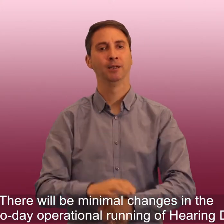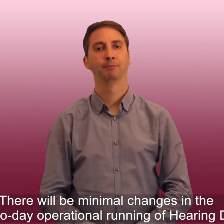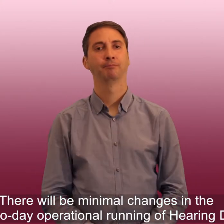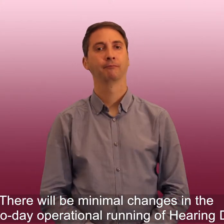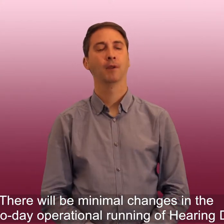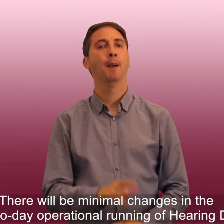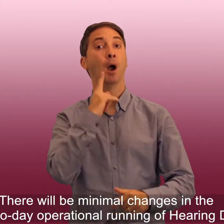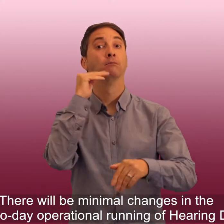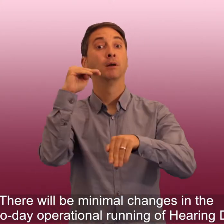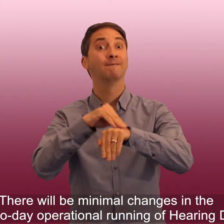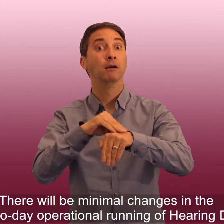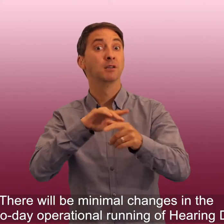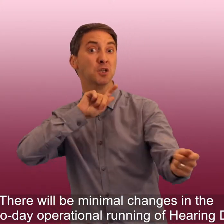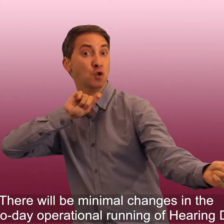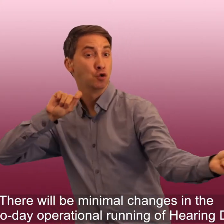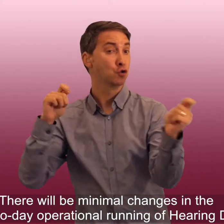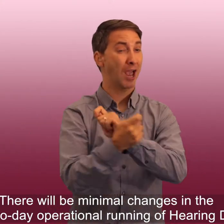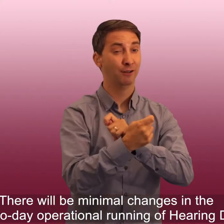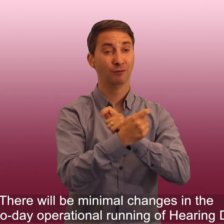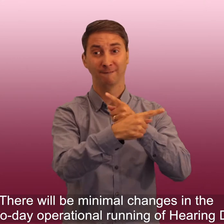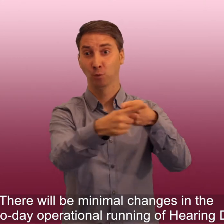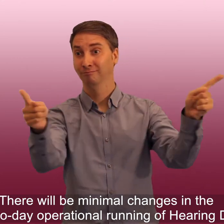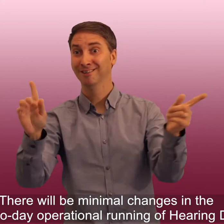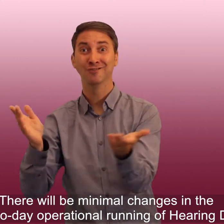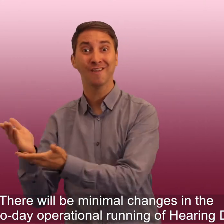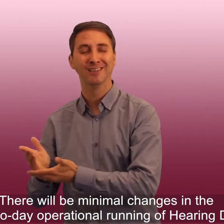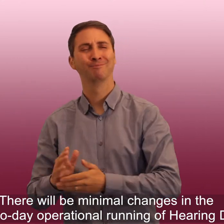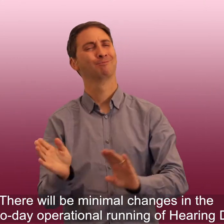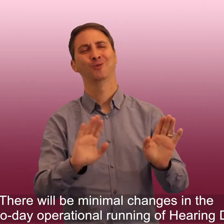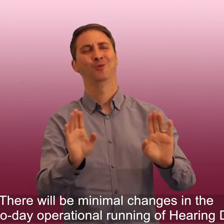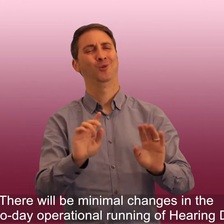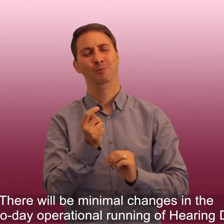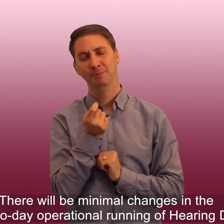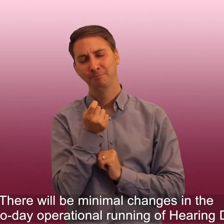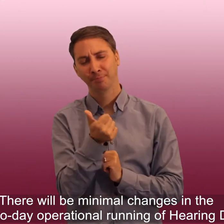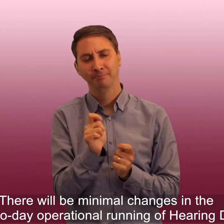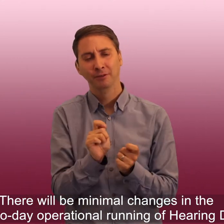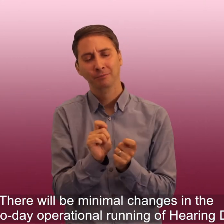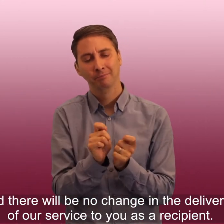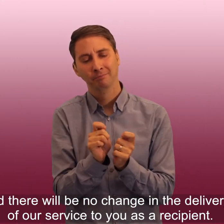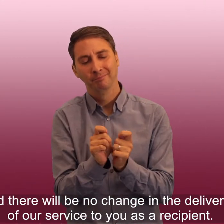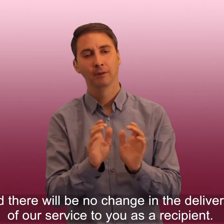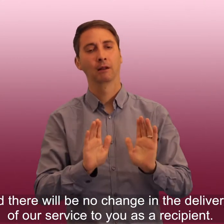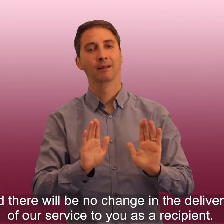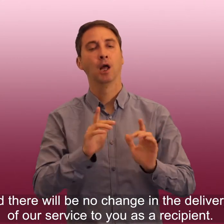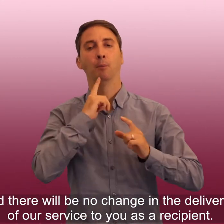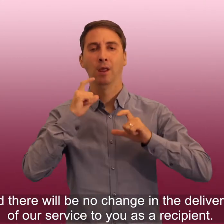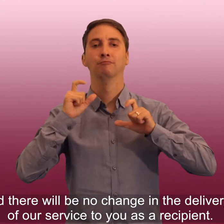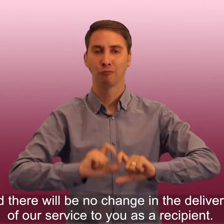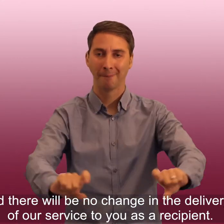There will be minimal changes in the day-to-day operational running of Hearing Dogs, and there will be no change in